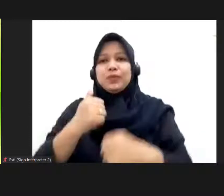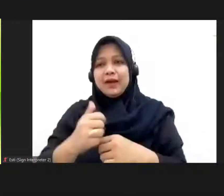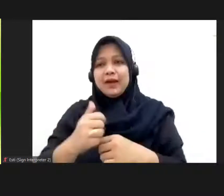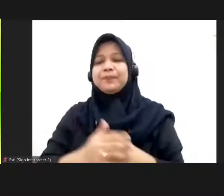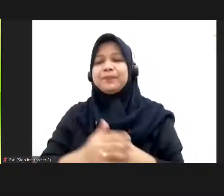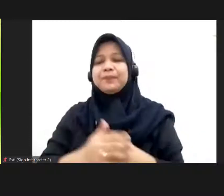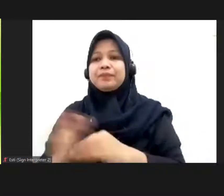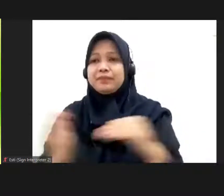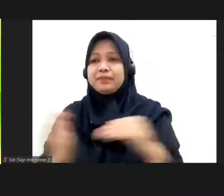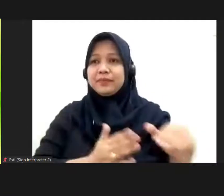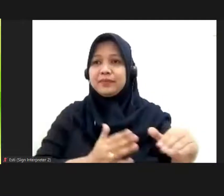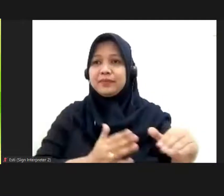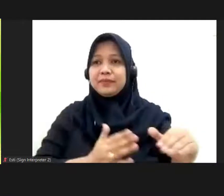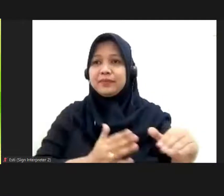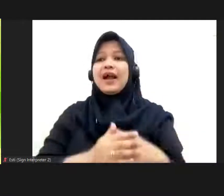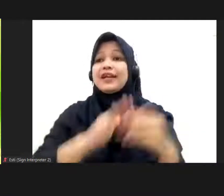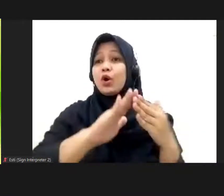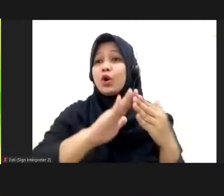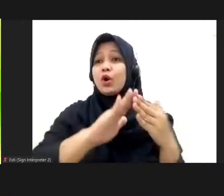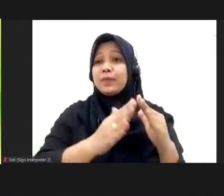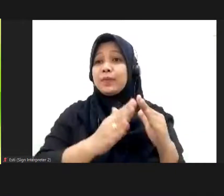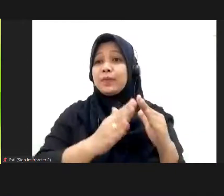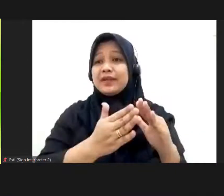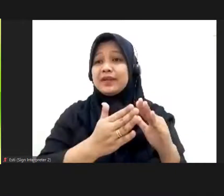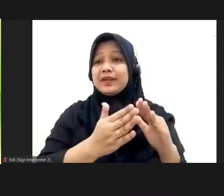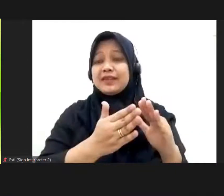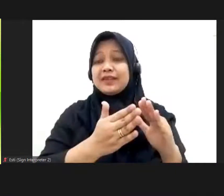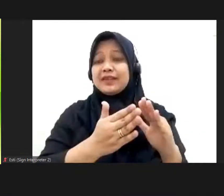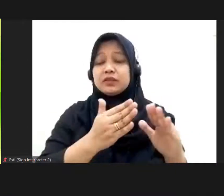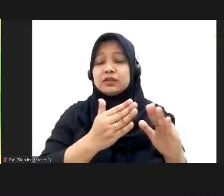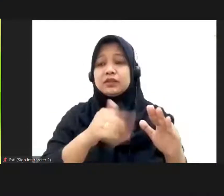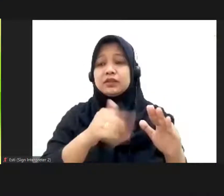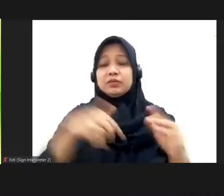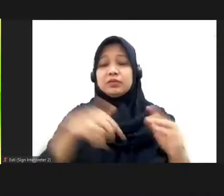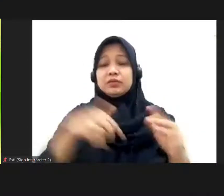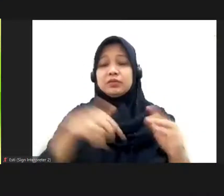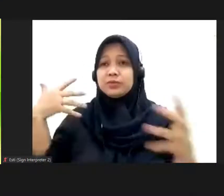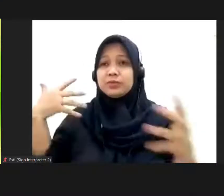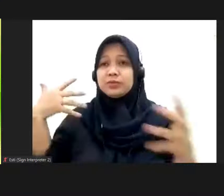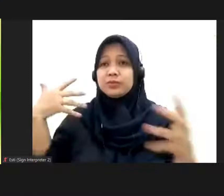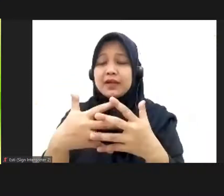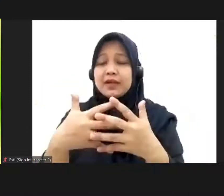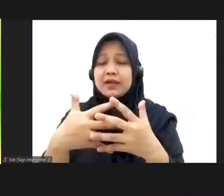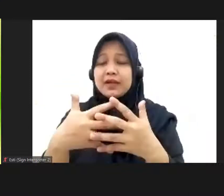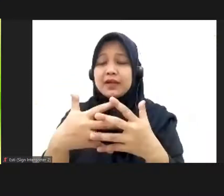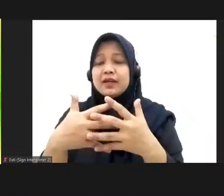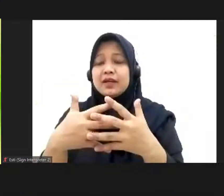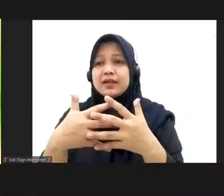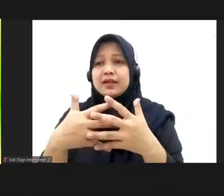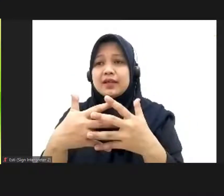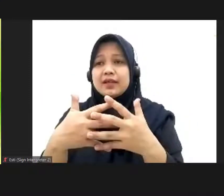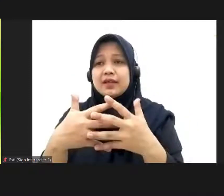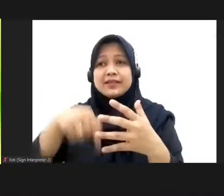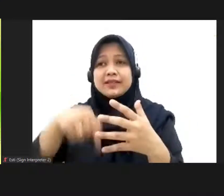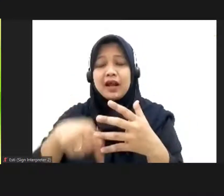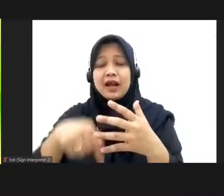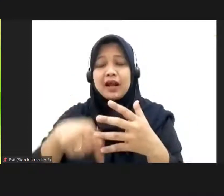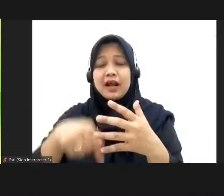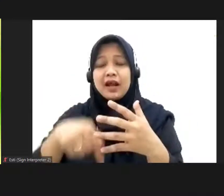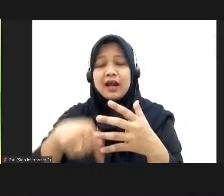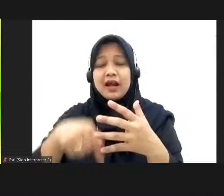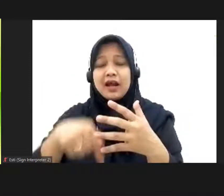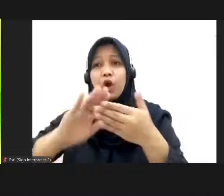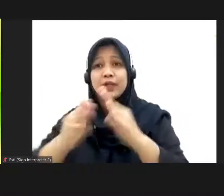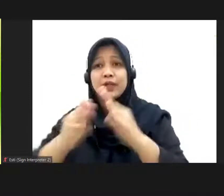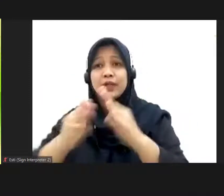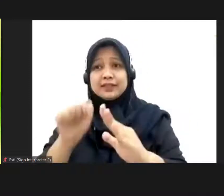the community the whole time, and it end of the day, it's the community themselves who will